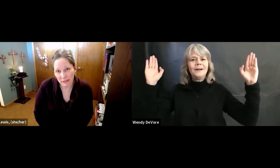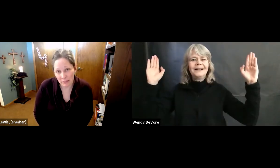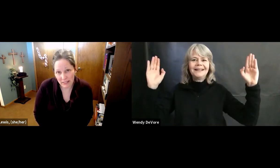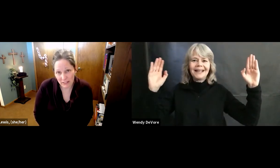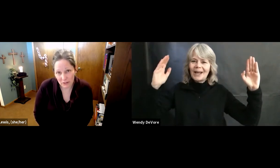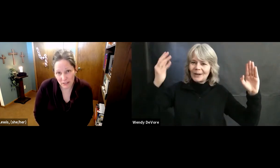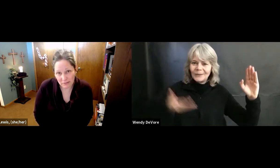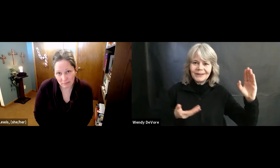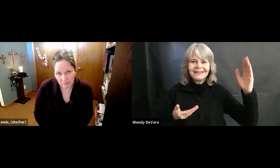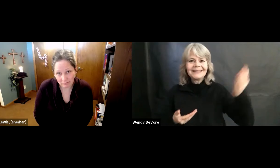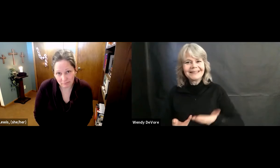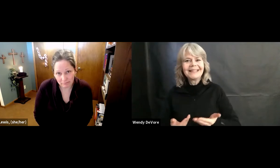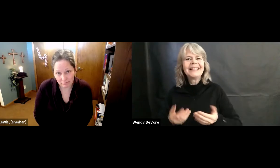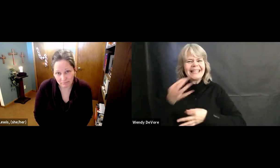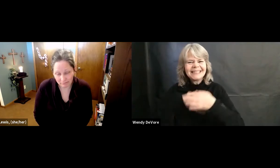what they might teach us.